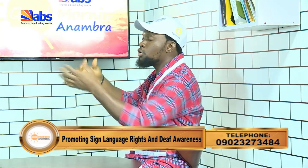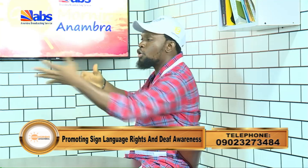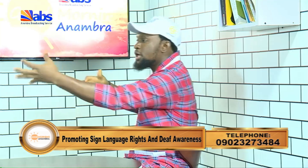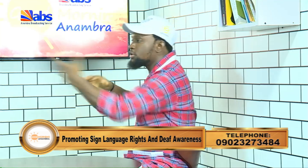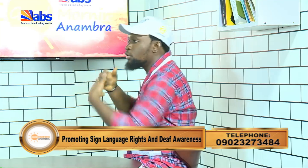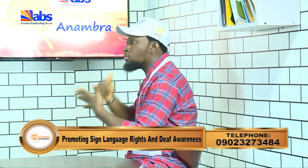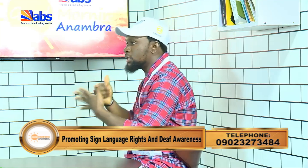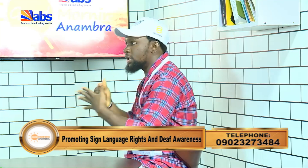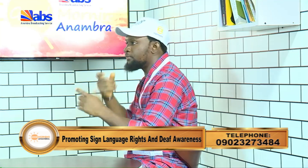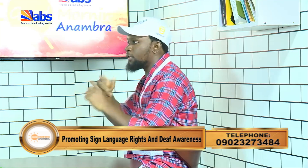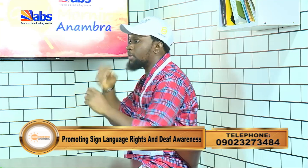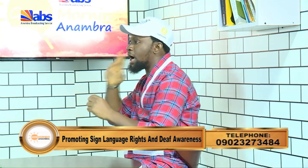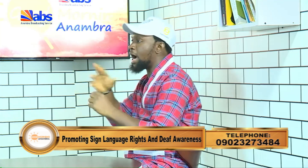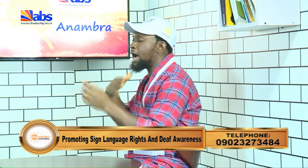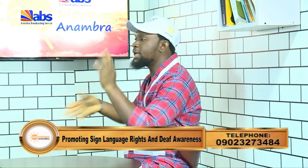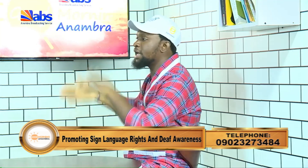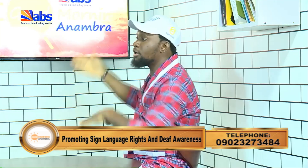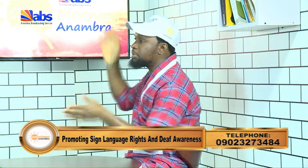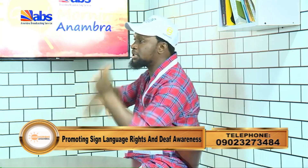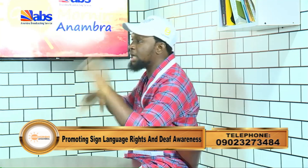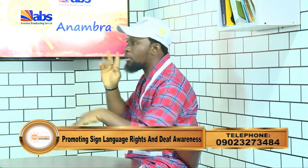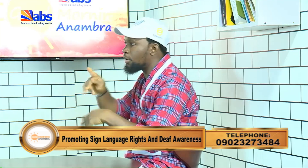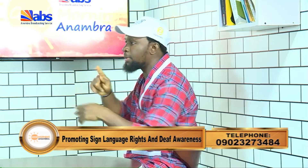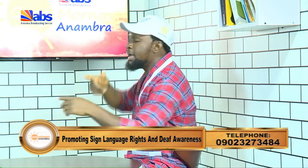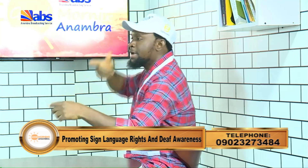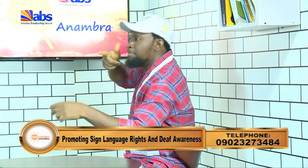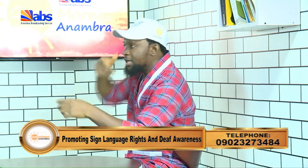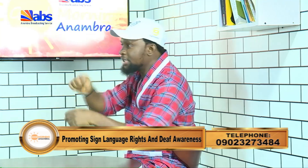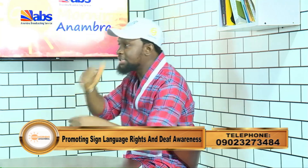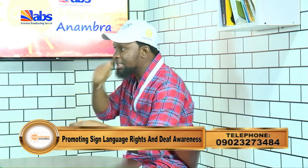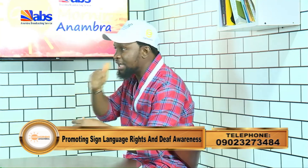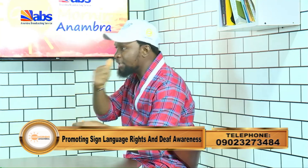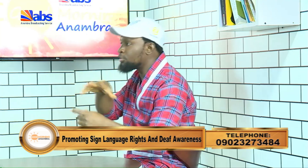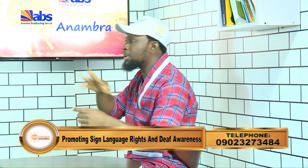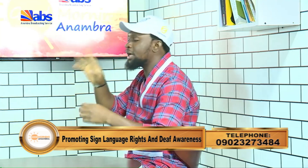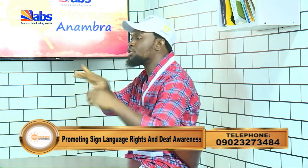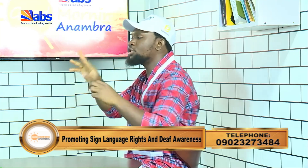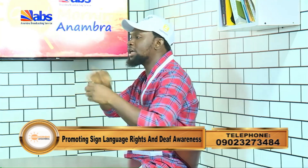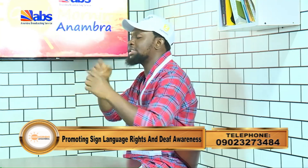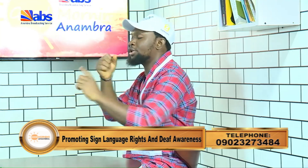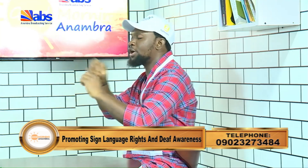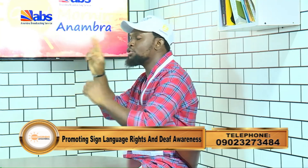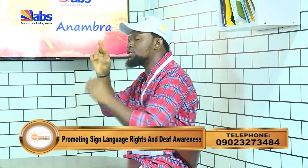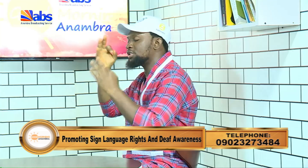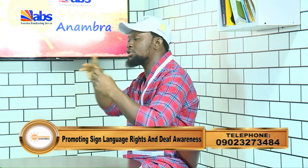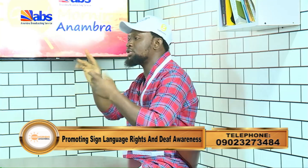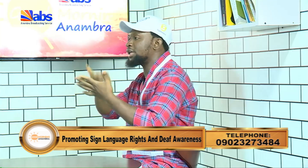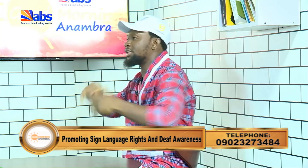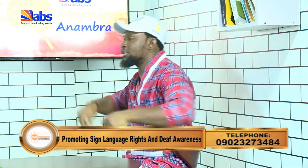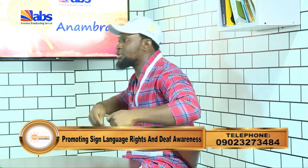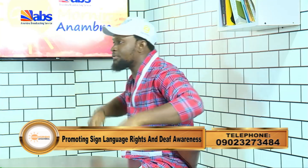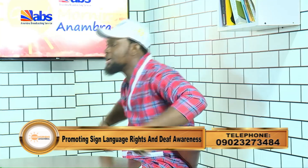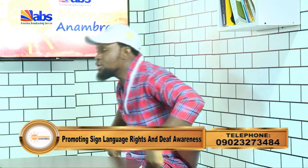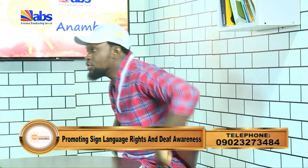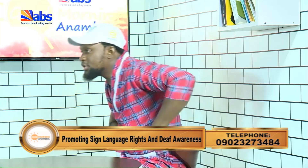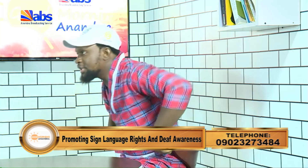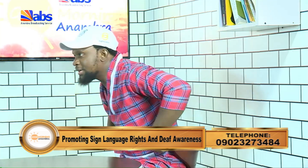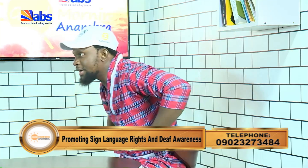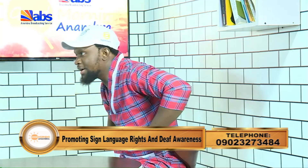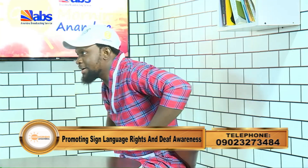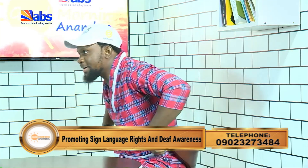will collect the whole money from her, and they end up beating her up, impregnate the girl. So, but then they decide to use that strategy of